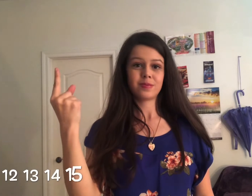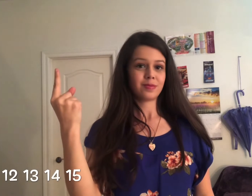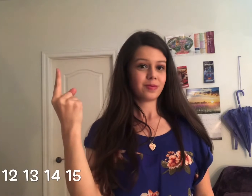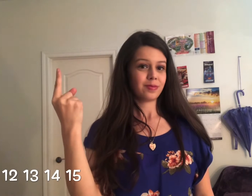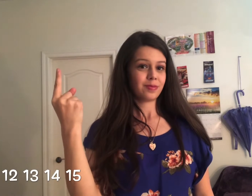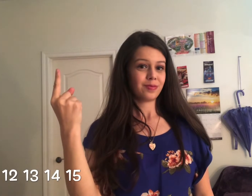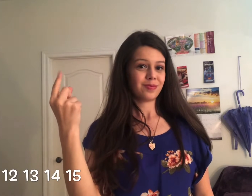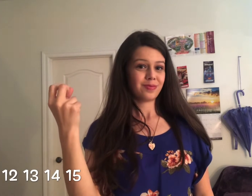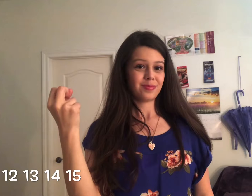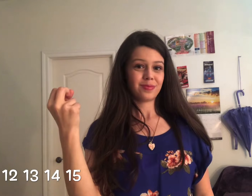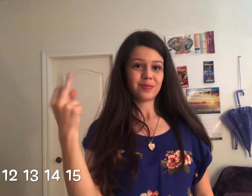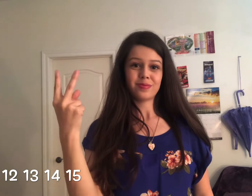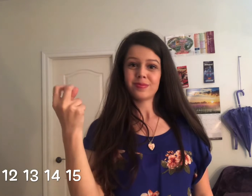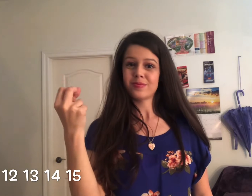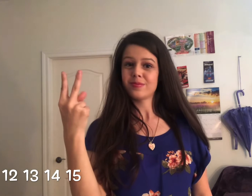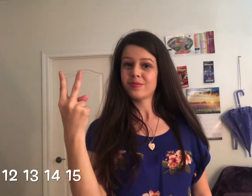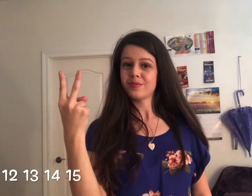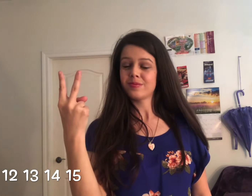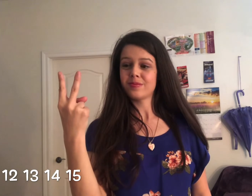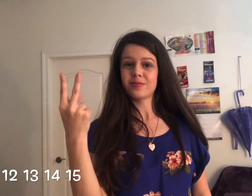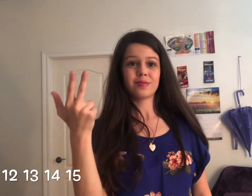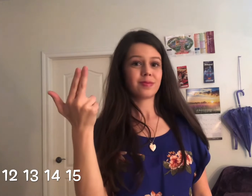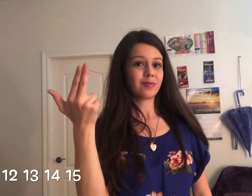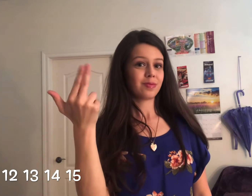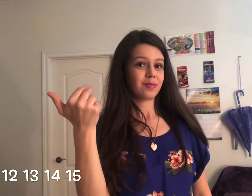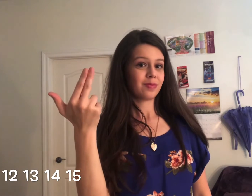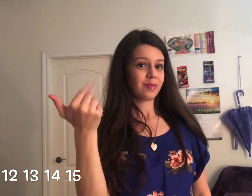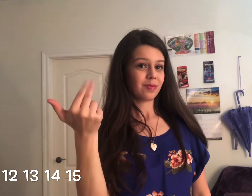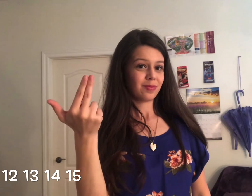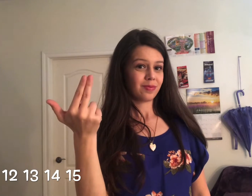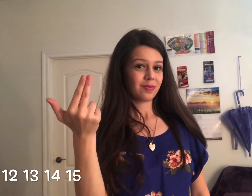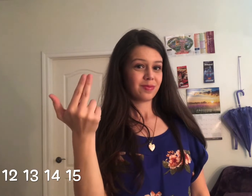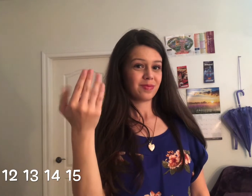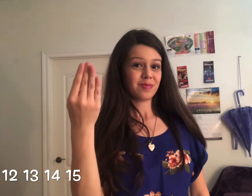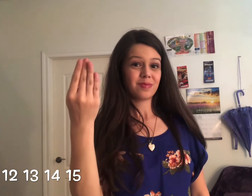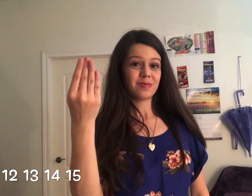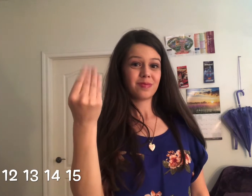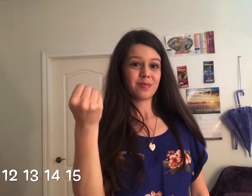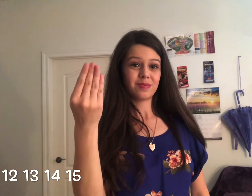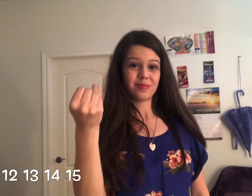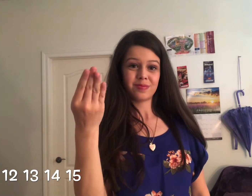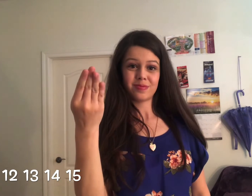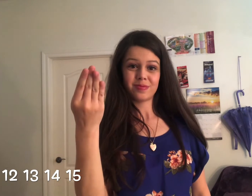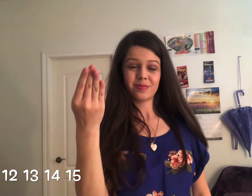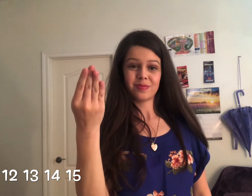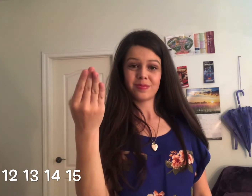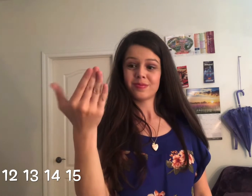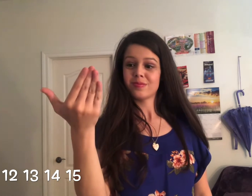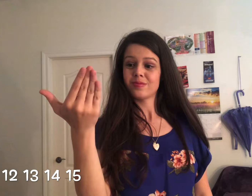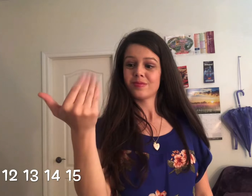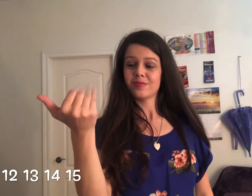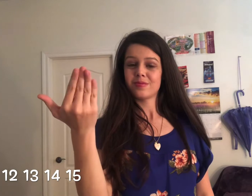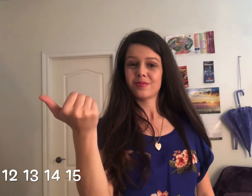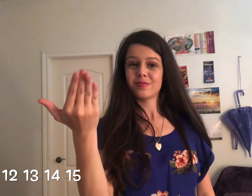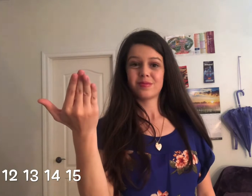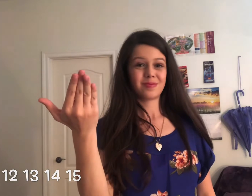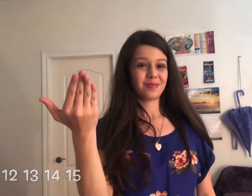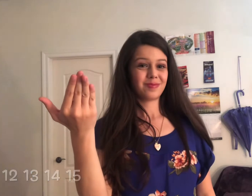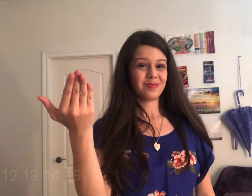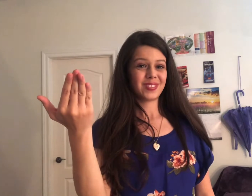11, 12, 13, 14, 15,